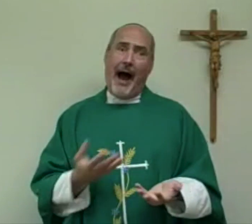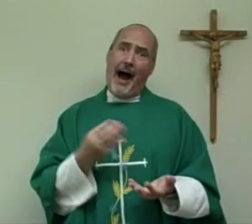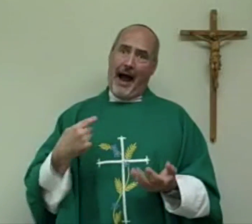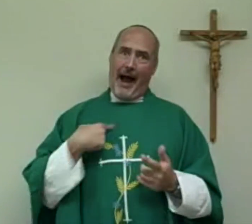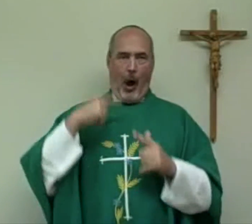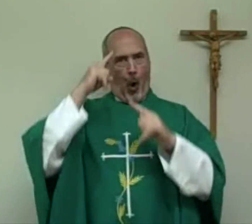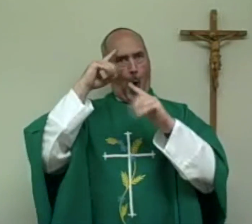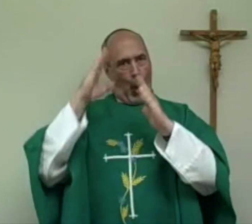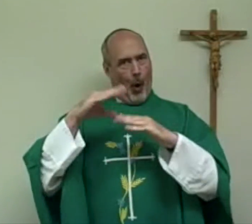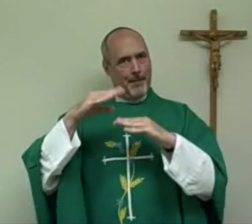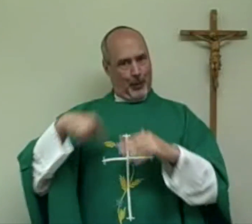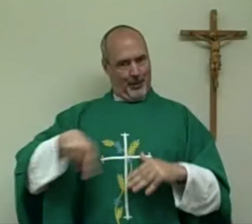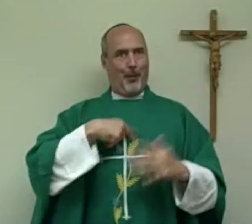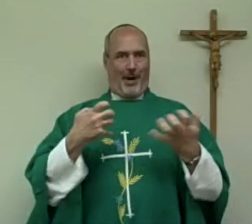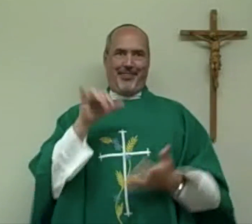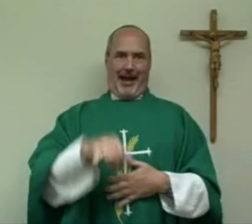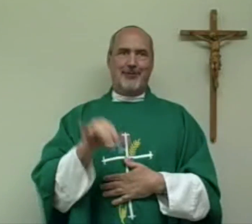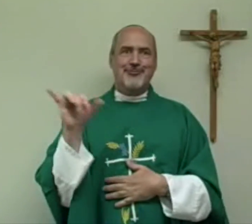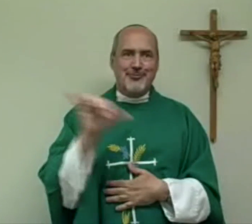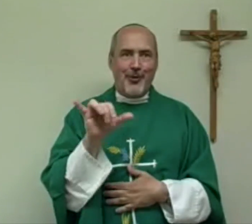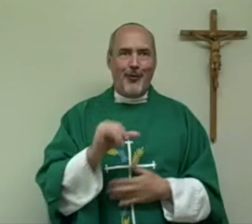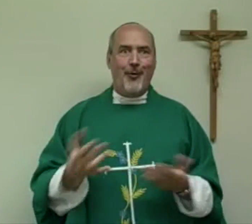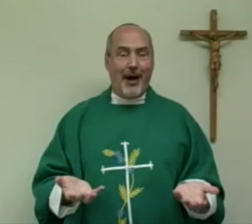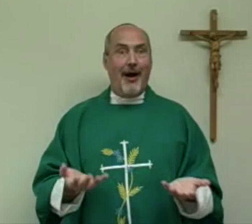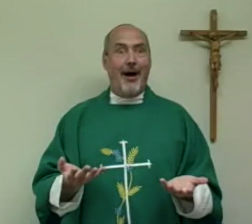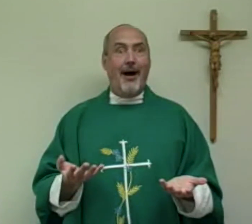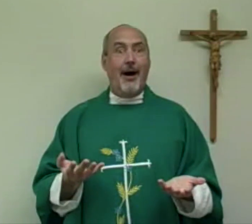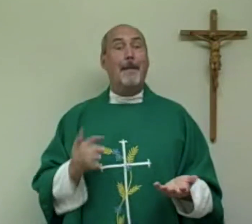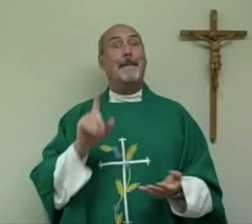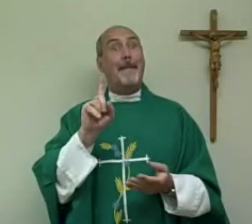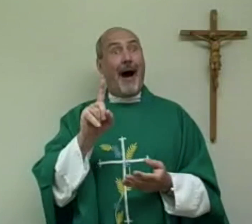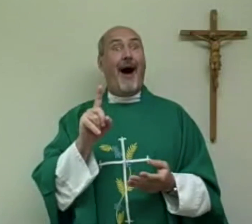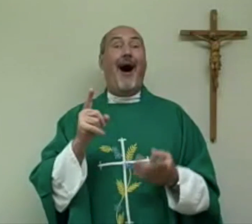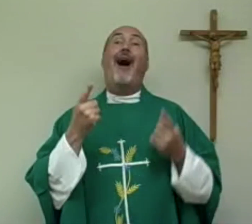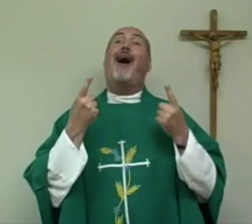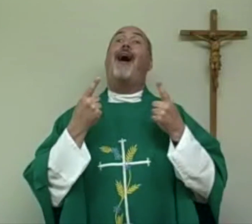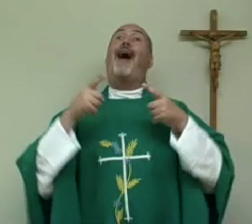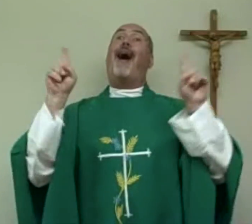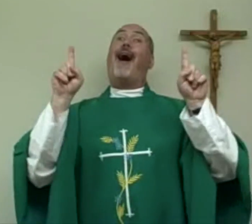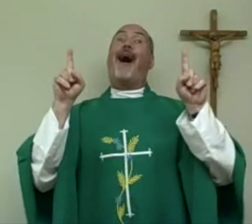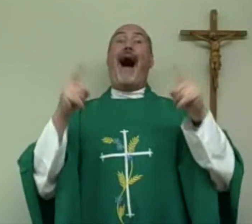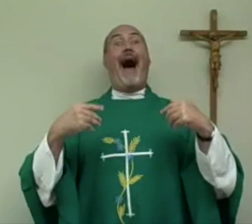wants each and every one of us to have. He hopes that we have that too.